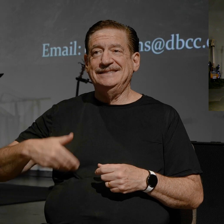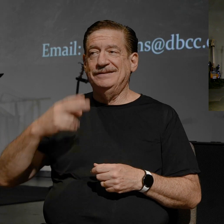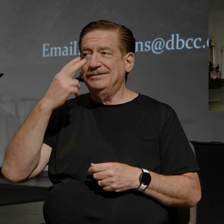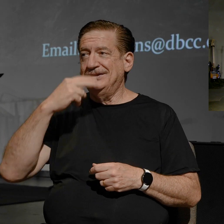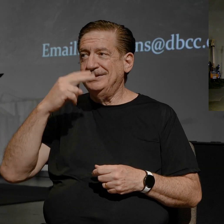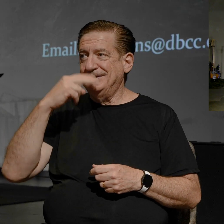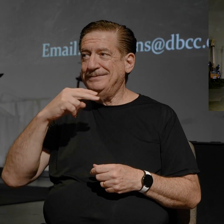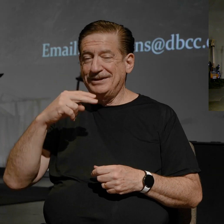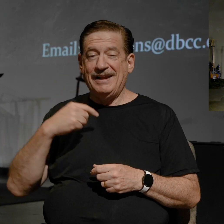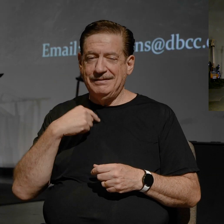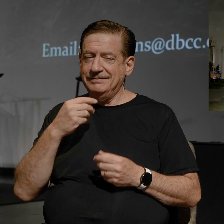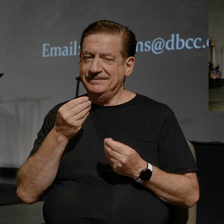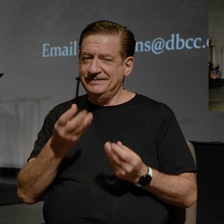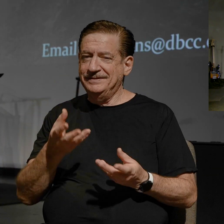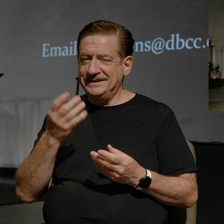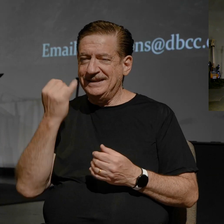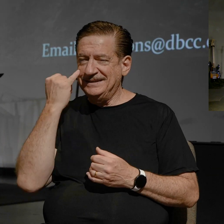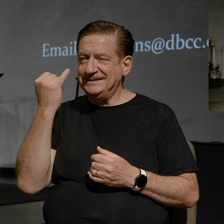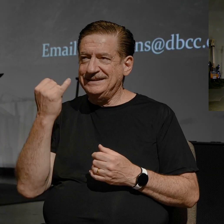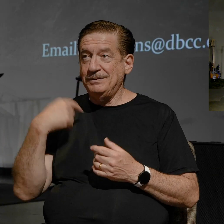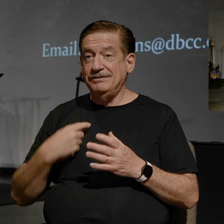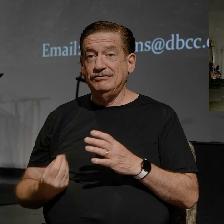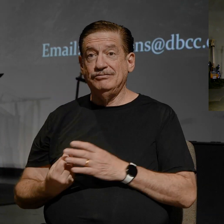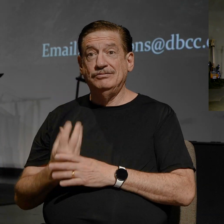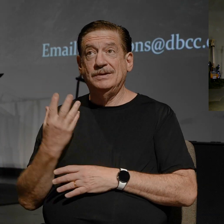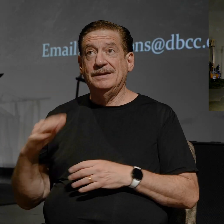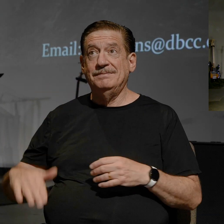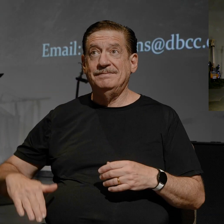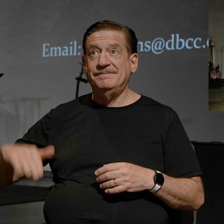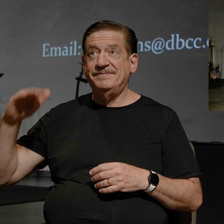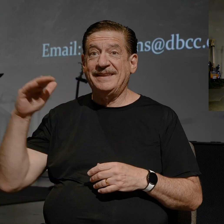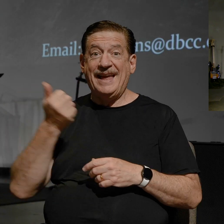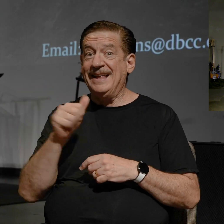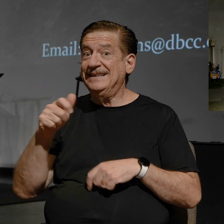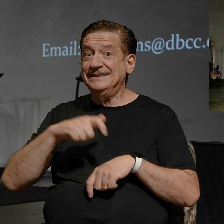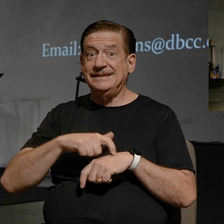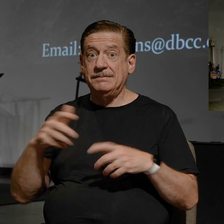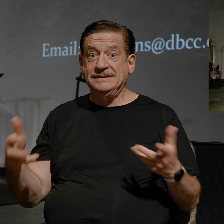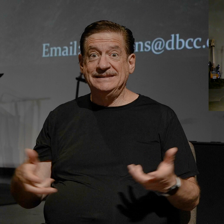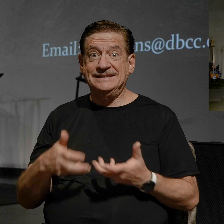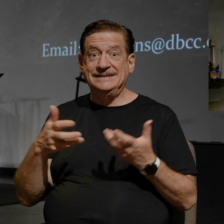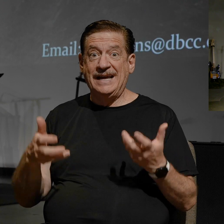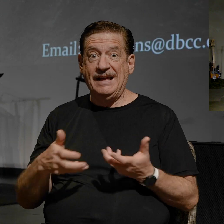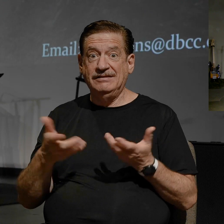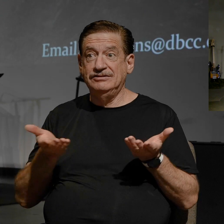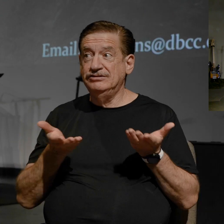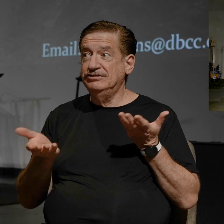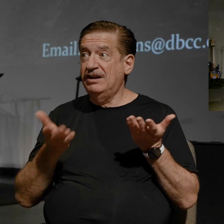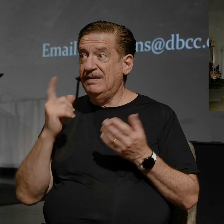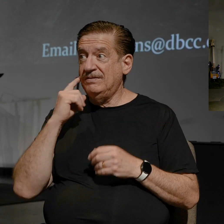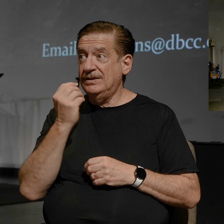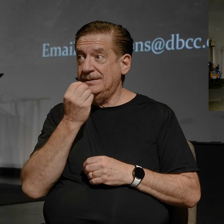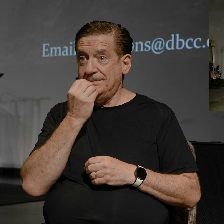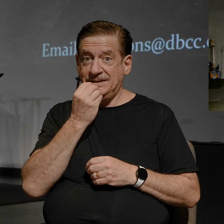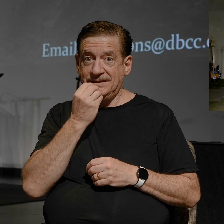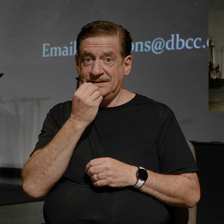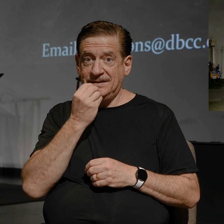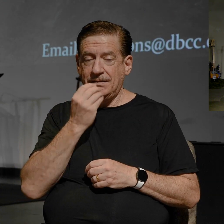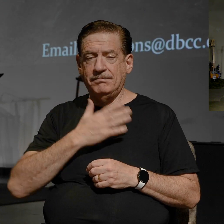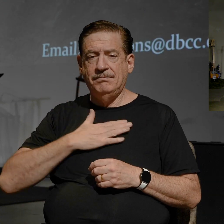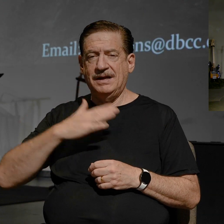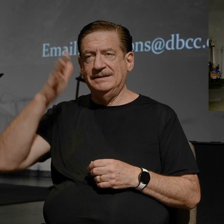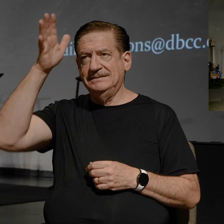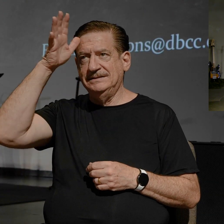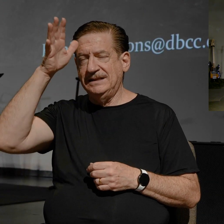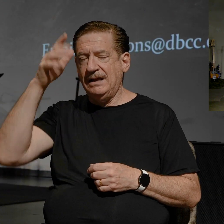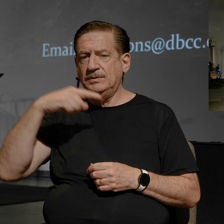up, as far back as I can remember, anytime salad was served for a meal, my